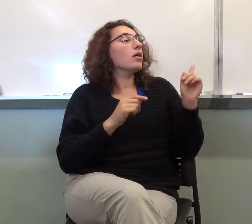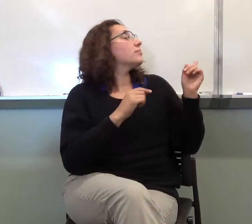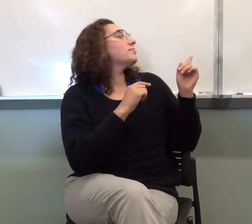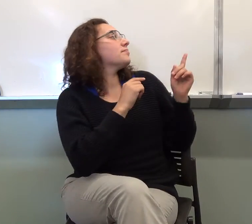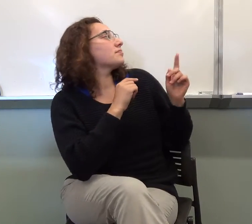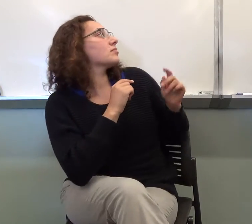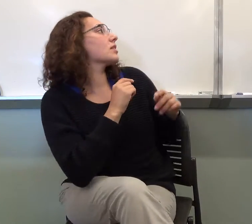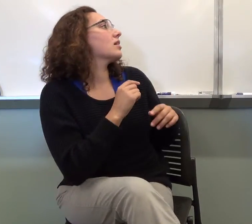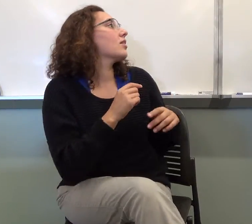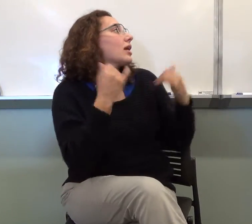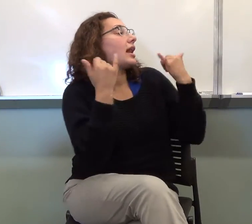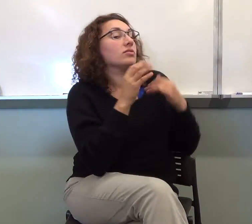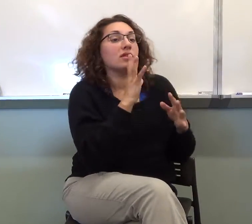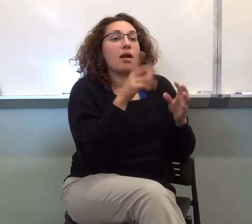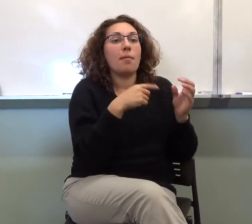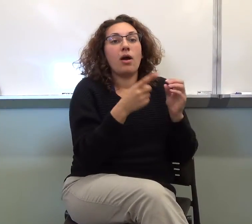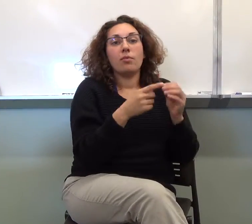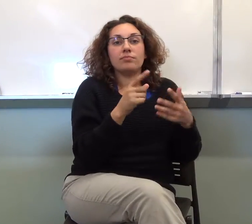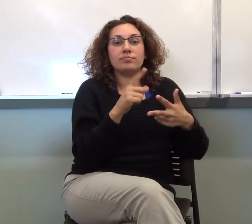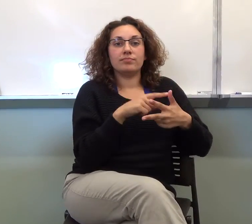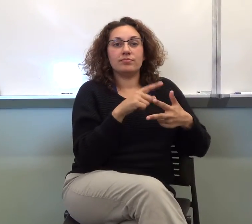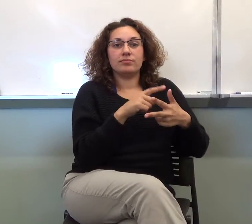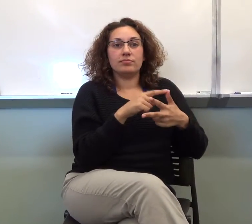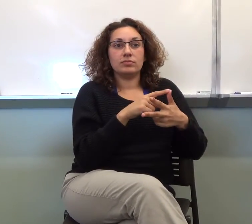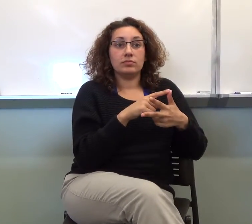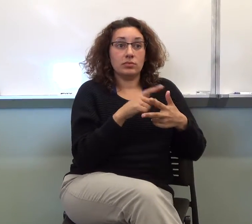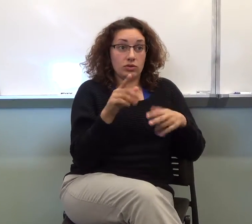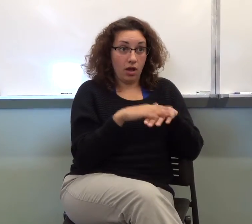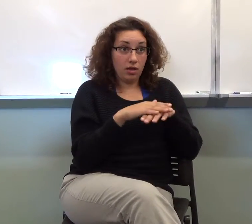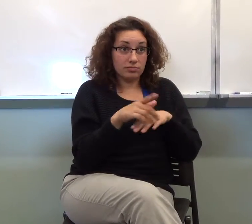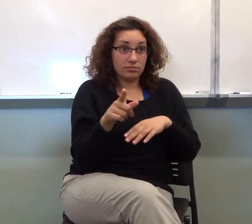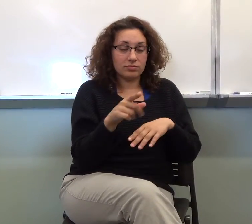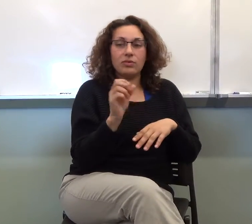is 9.4. Let's see if you have questions on homework.